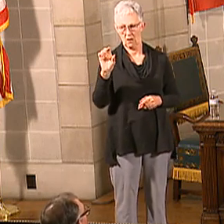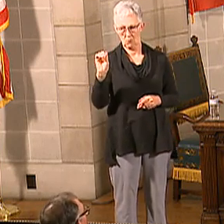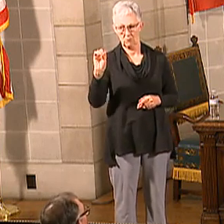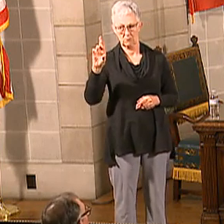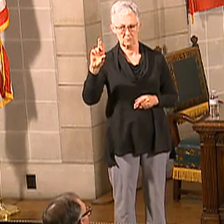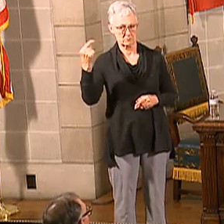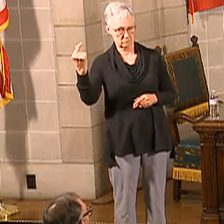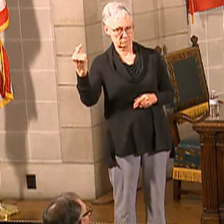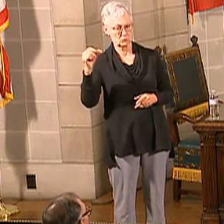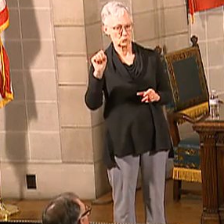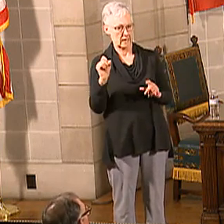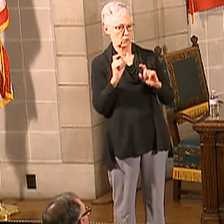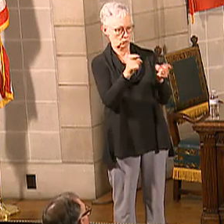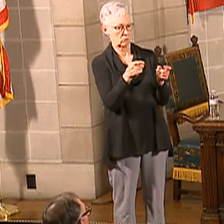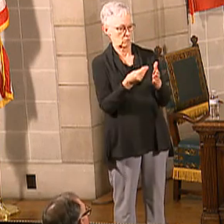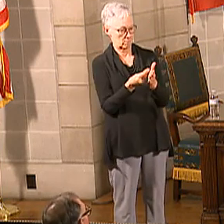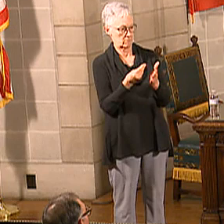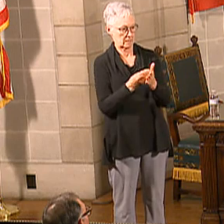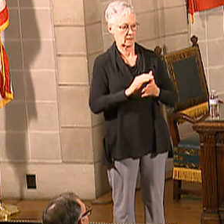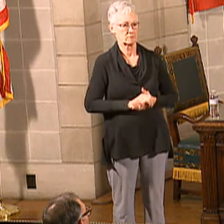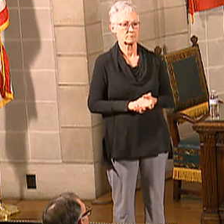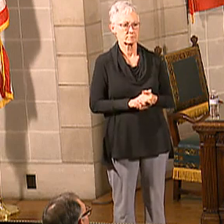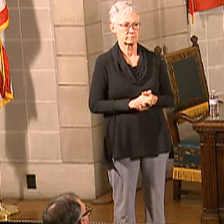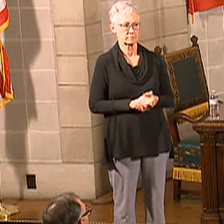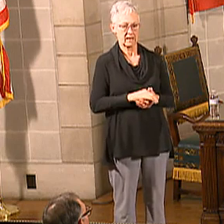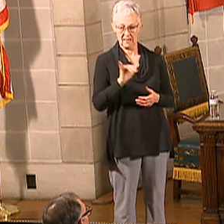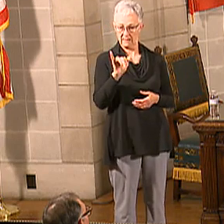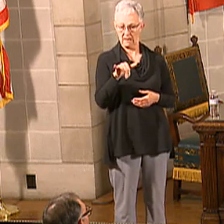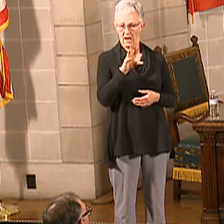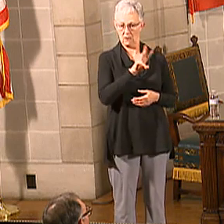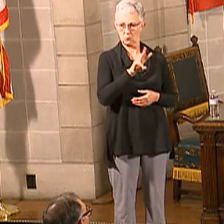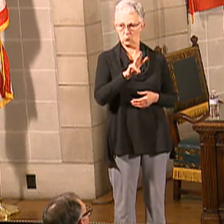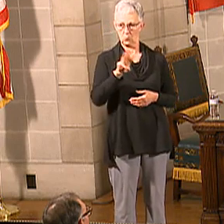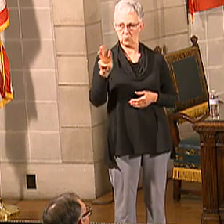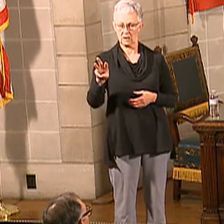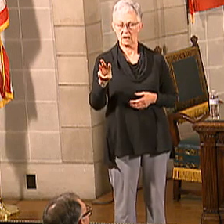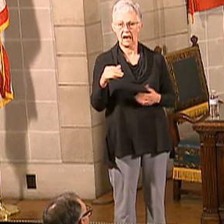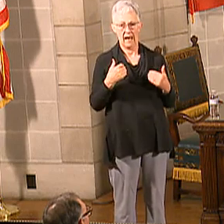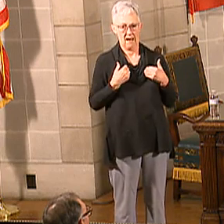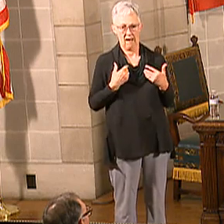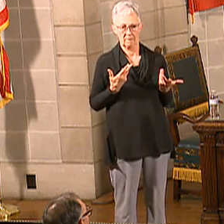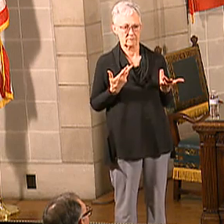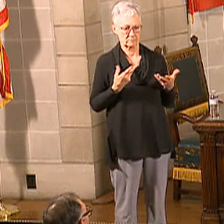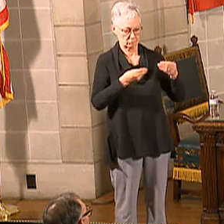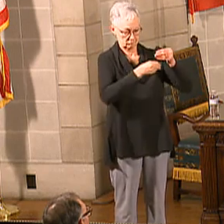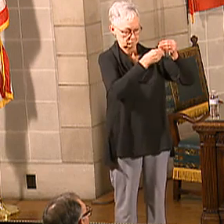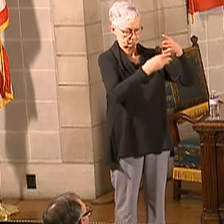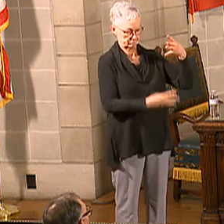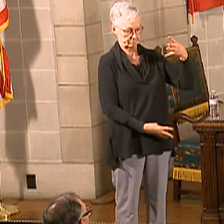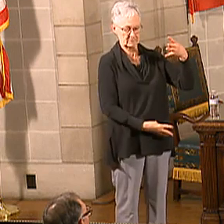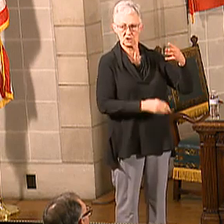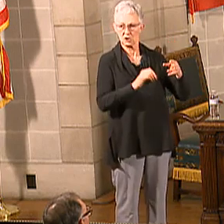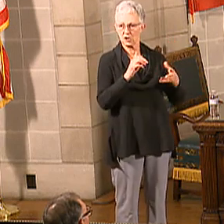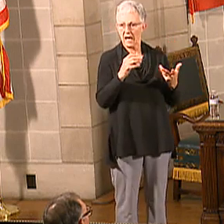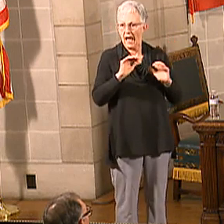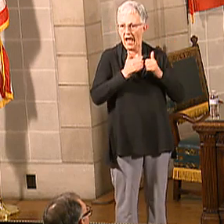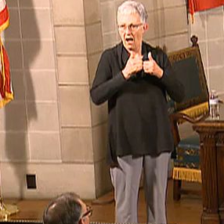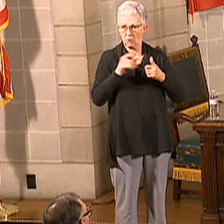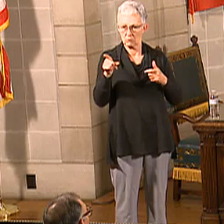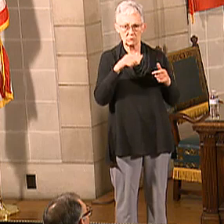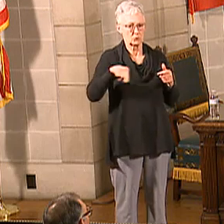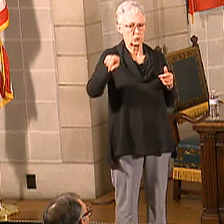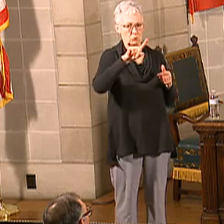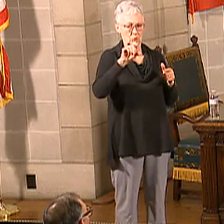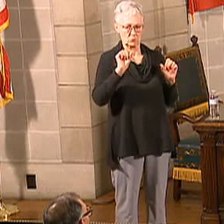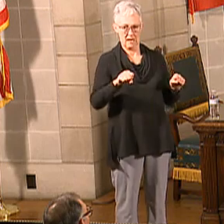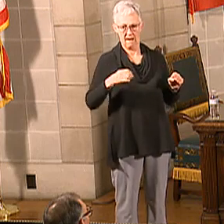neimpact.org. There are also on that website other resources, ways to volunteer. There are organizations that are still